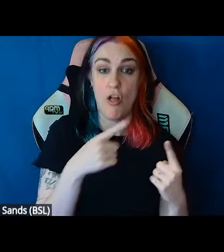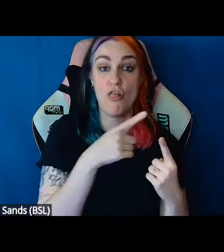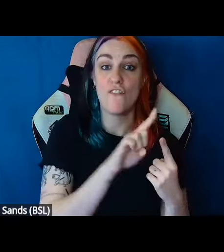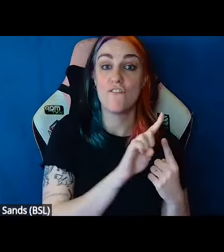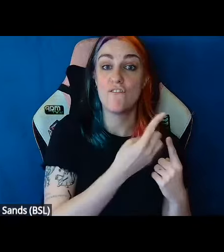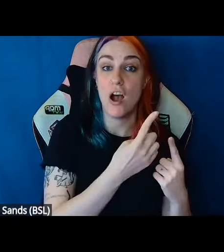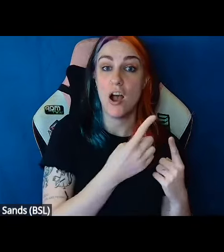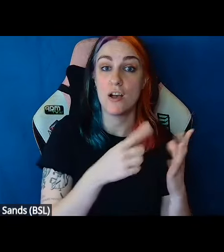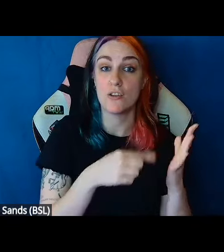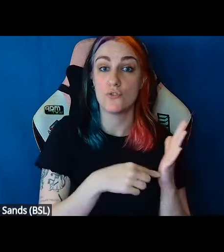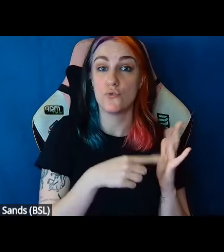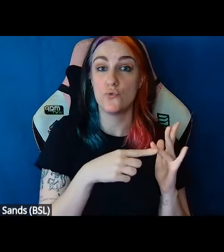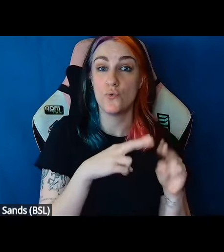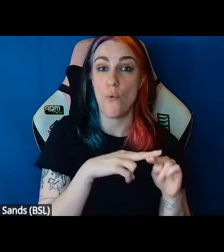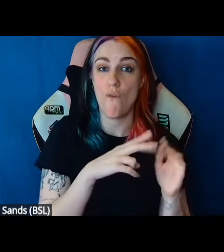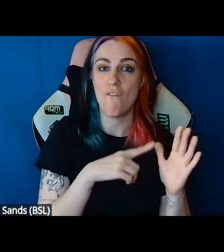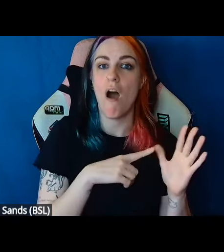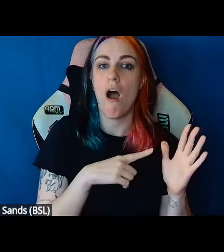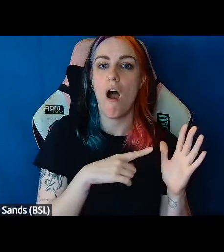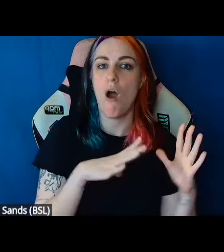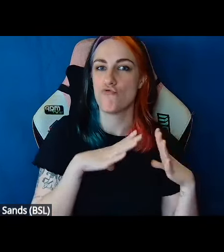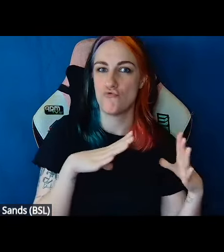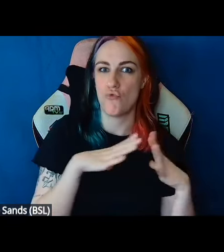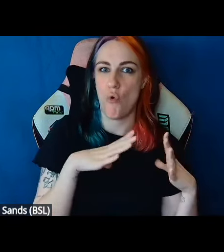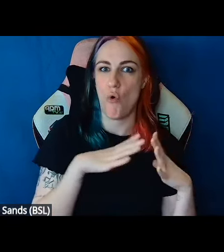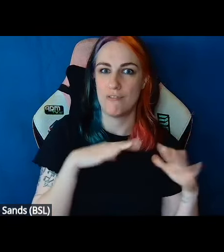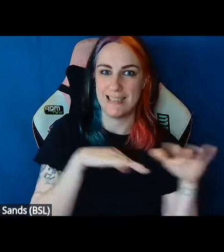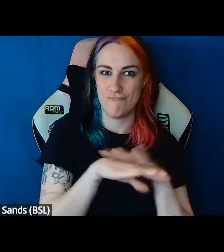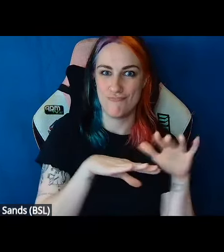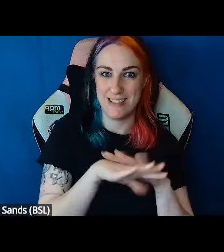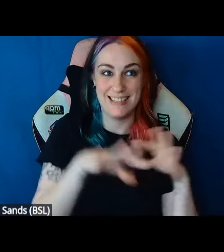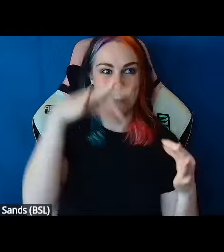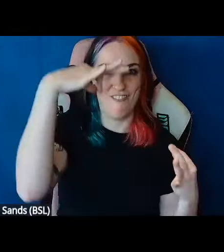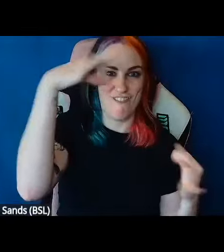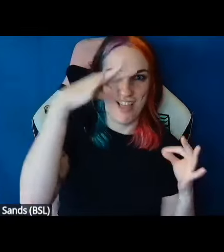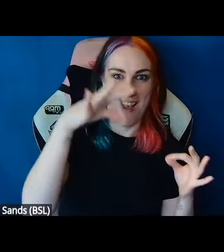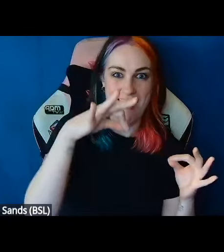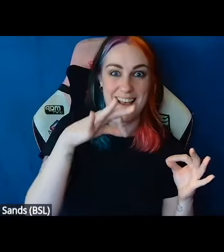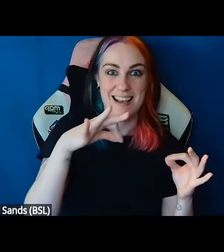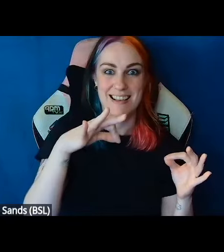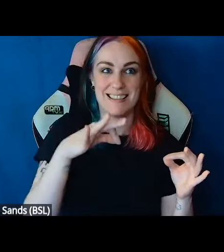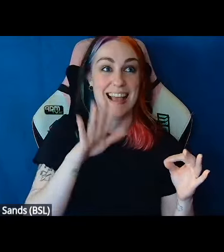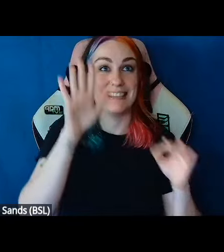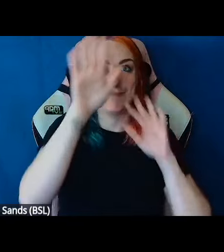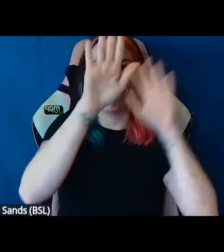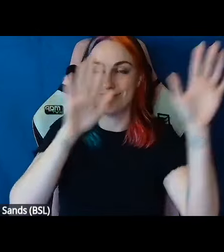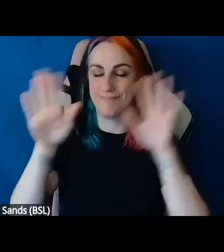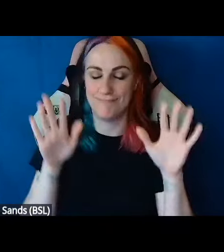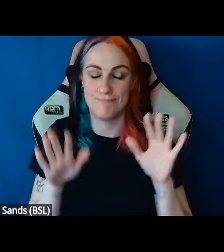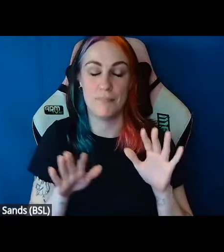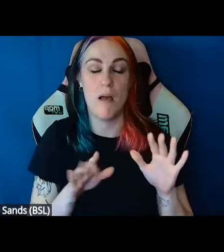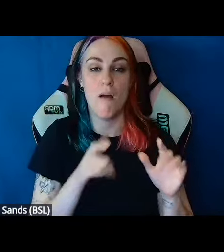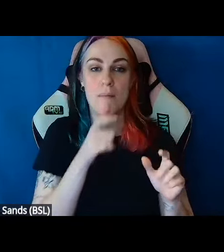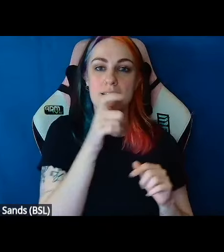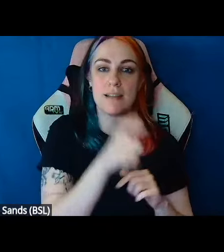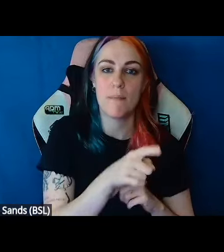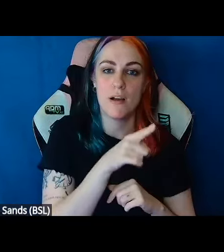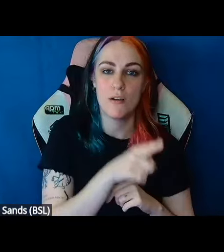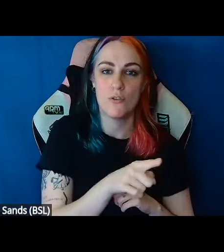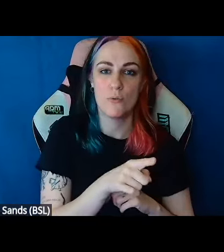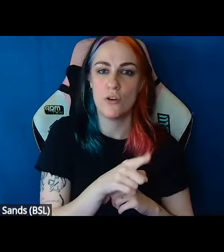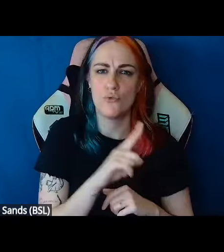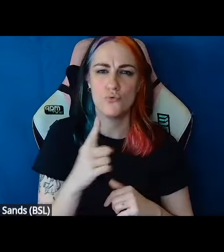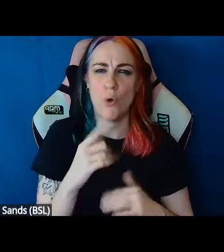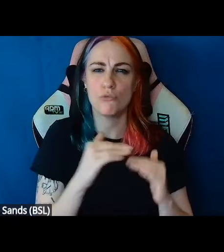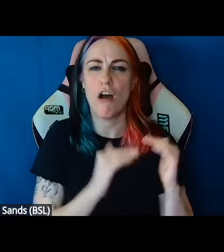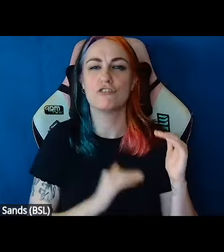as flyers and is actively hanging up around Rare as we speak. Don't underestimate the power of accessibility.